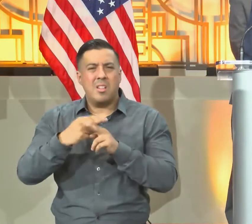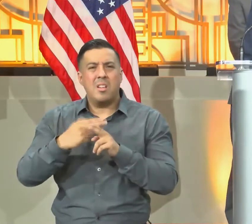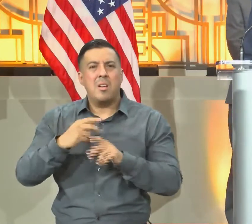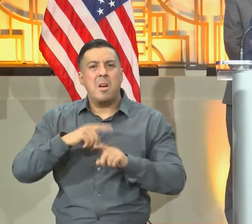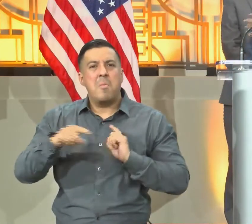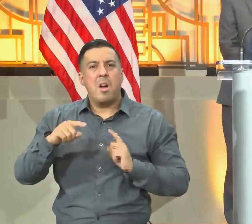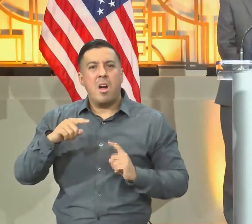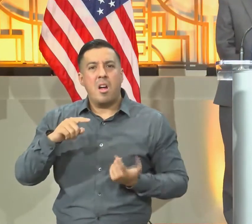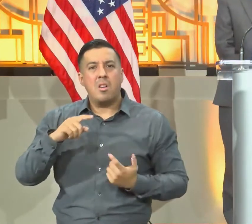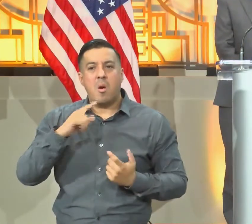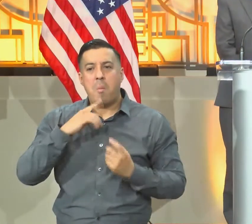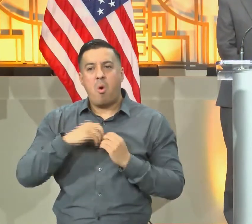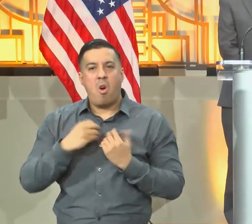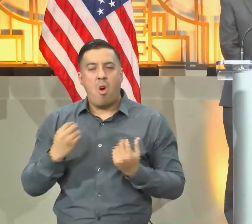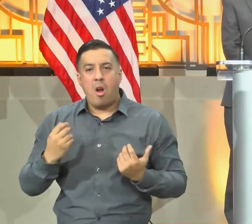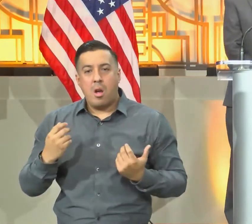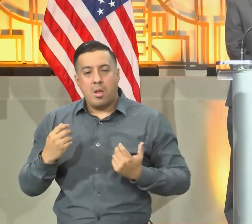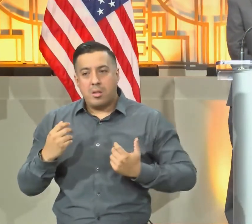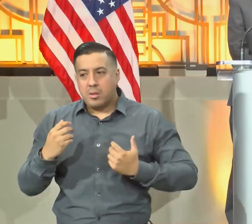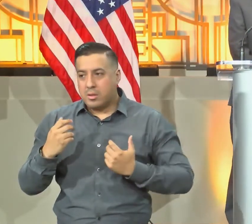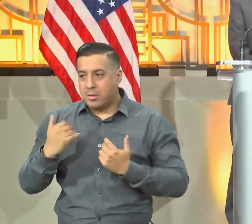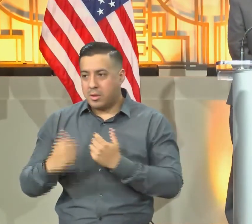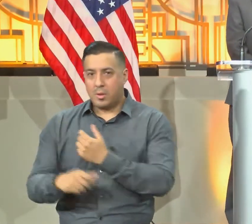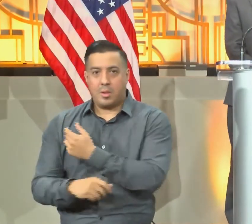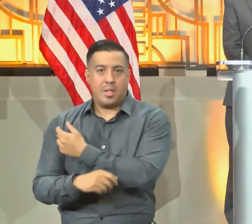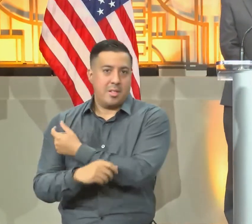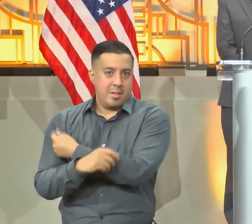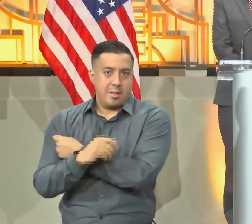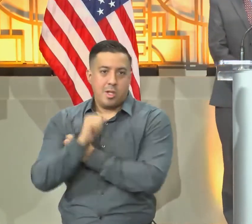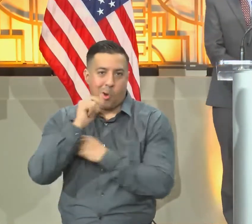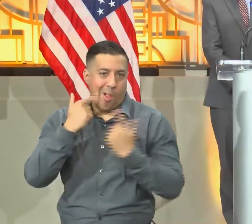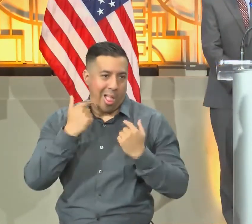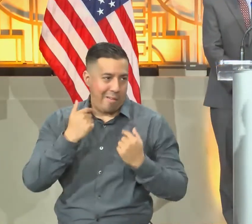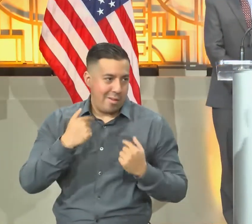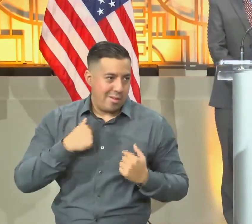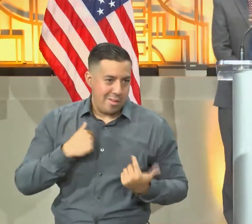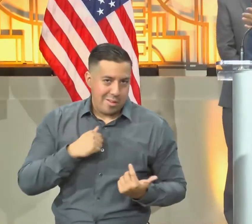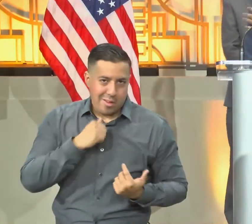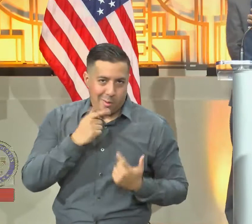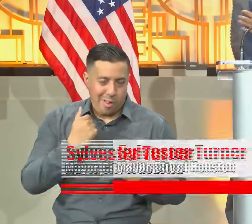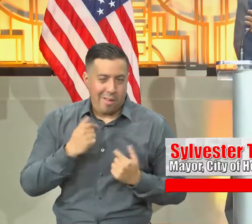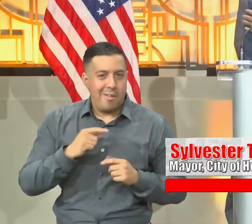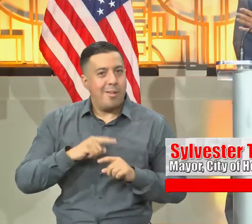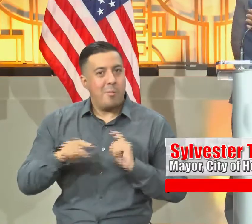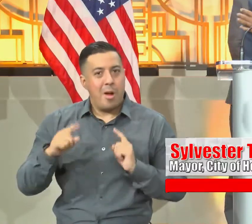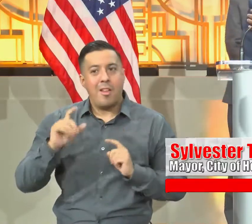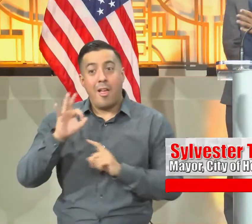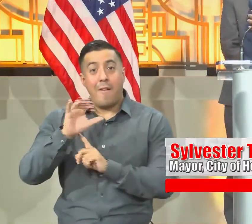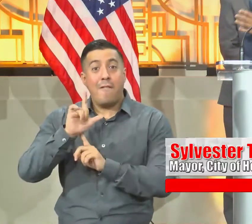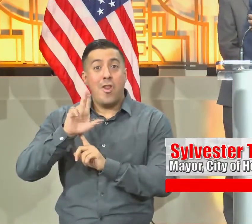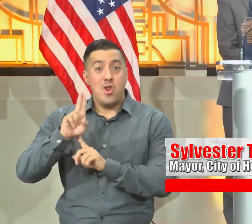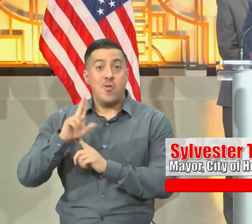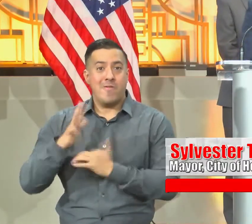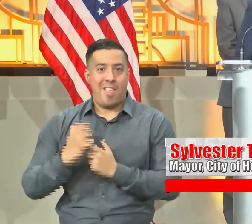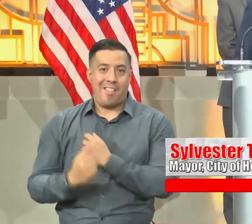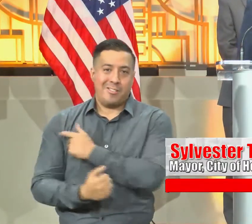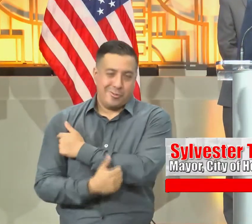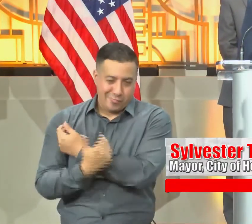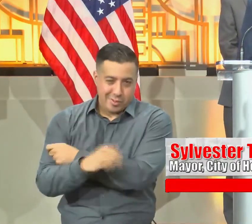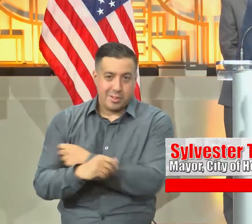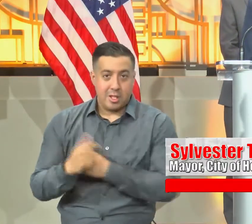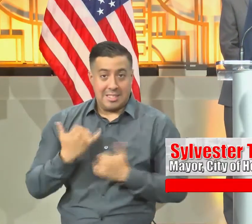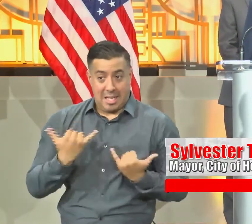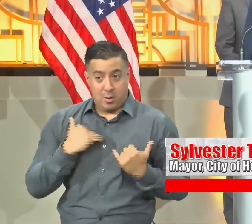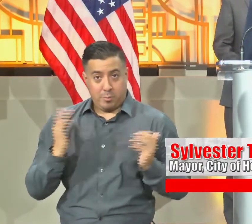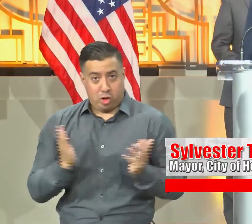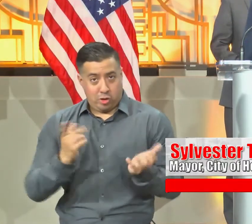so I got a heavier dose. Mayor Pro Tem, don't laugh at me now. But I got my flu shot, and I'm encourage